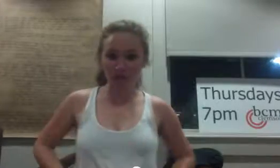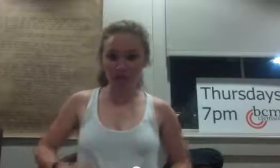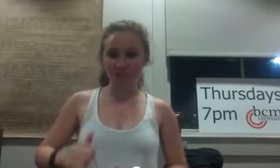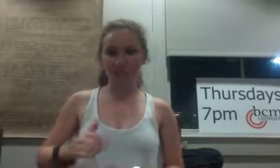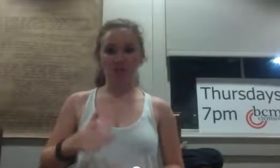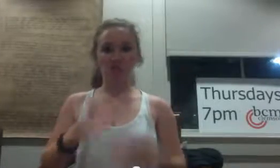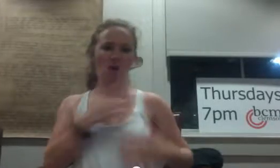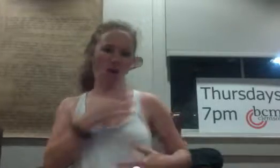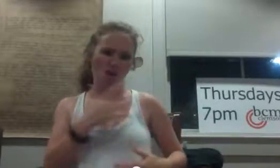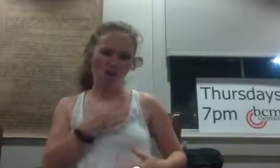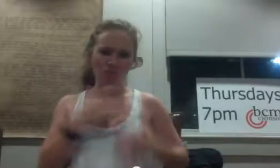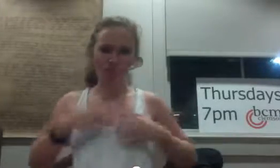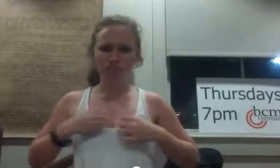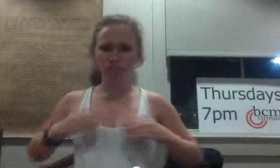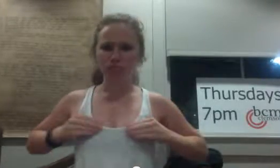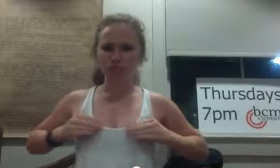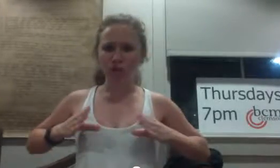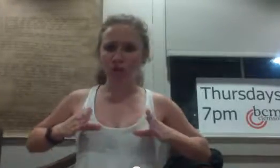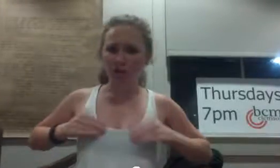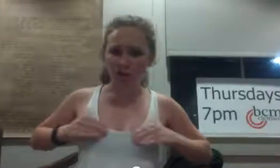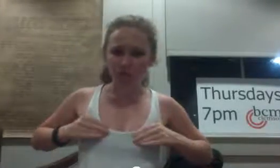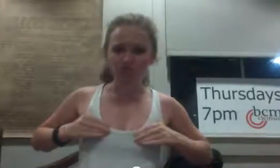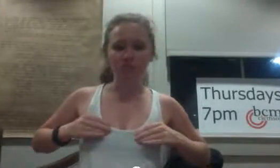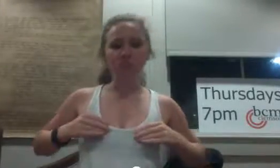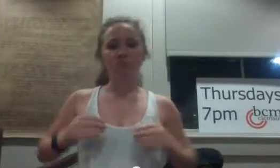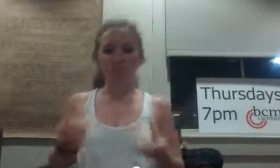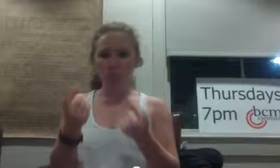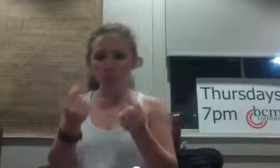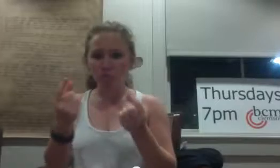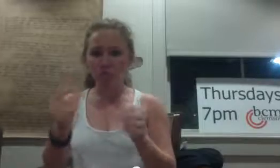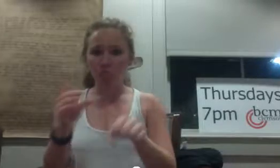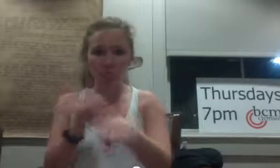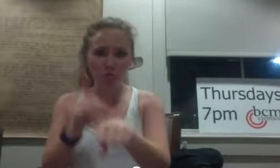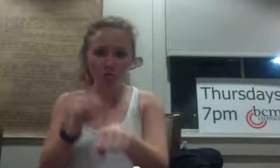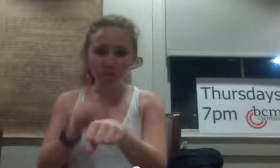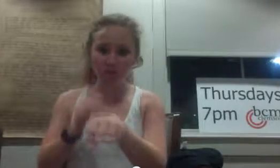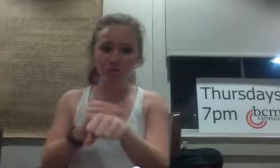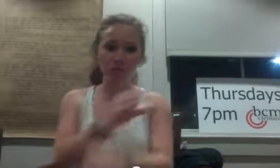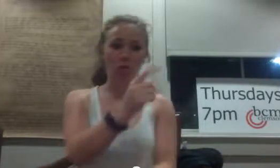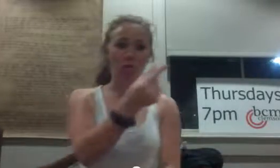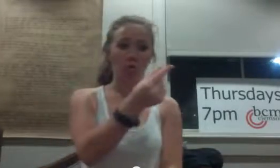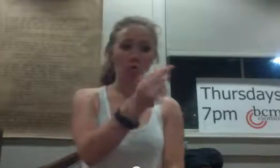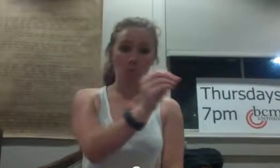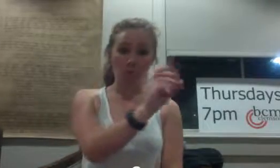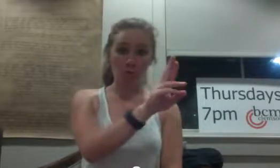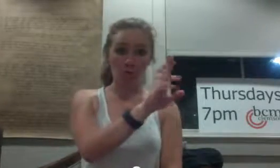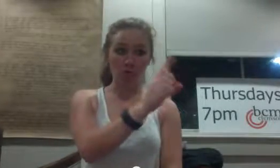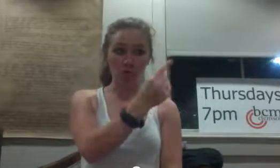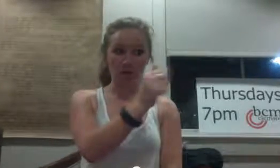They're like organs in the body, like the heart or the lungs. They do a duty.